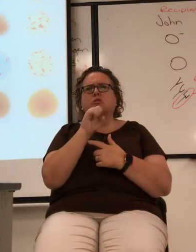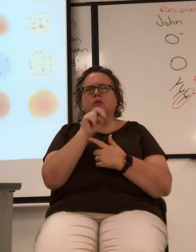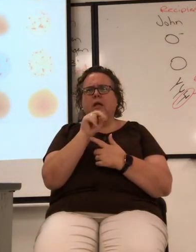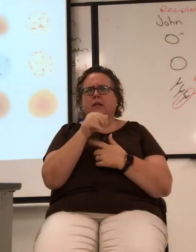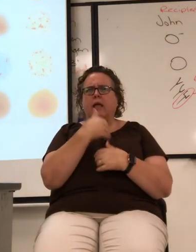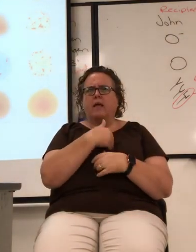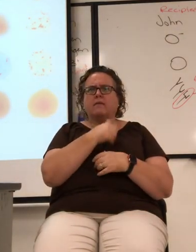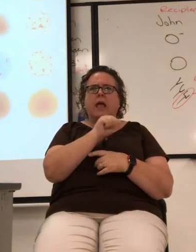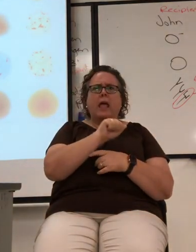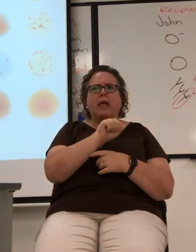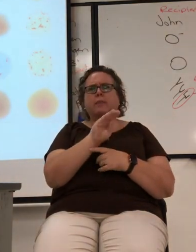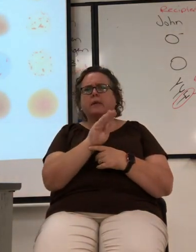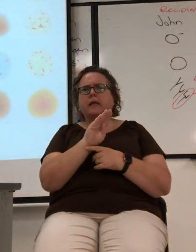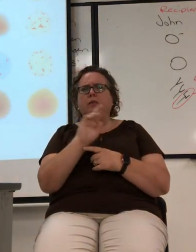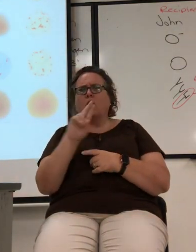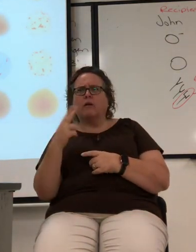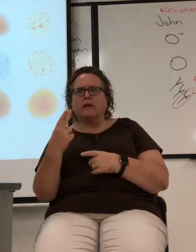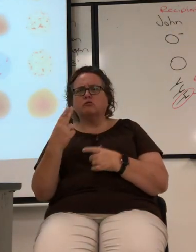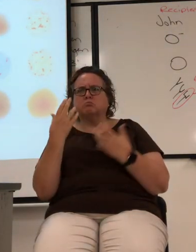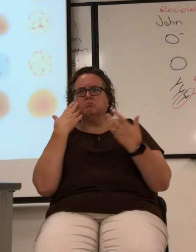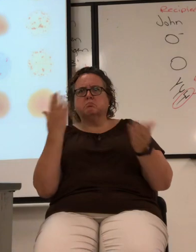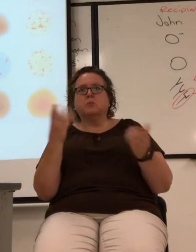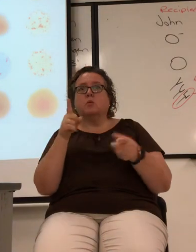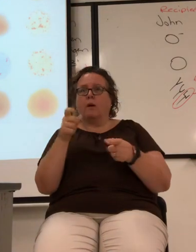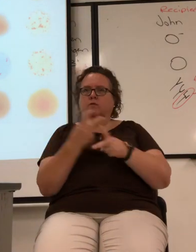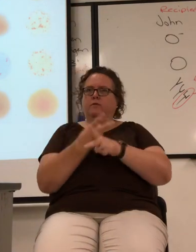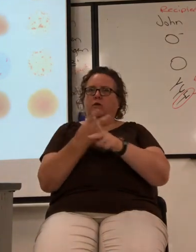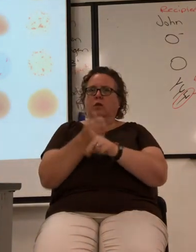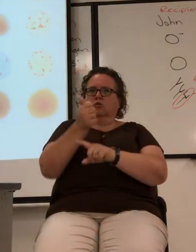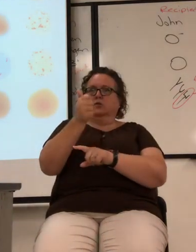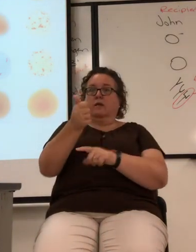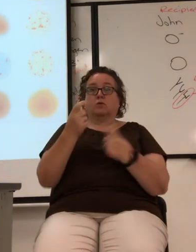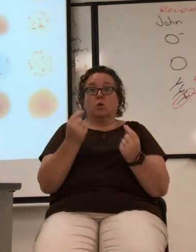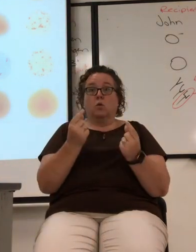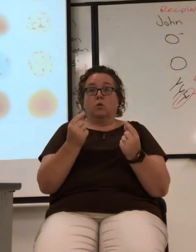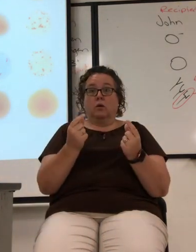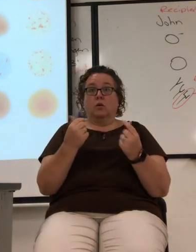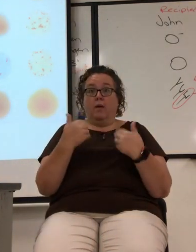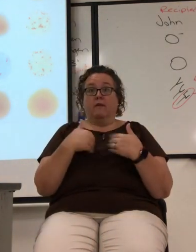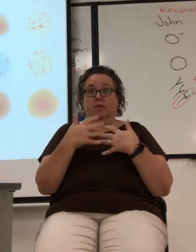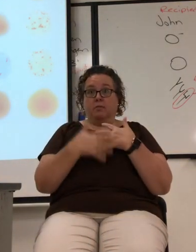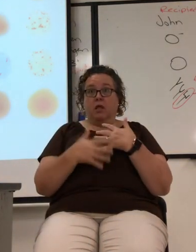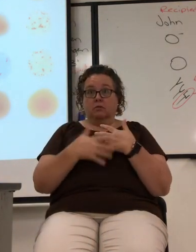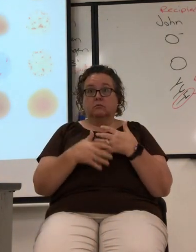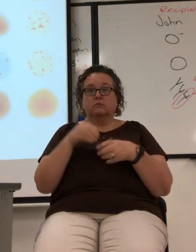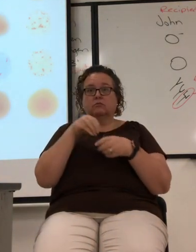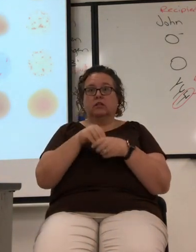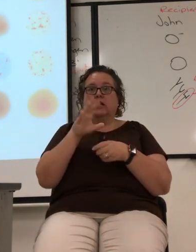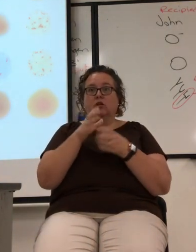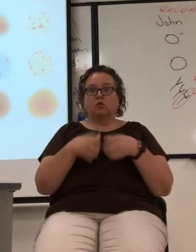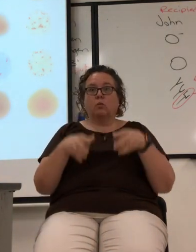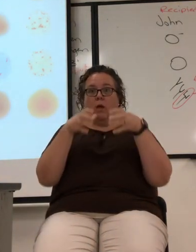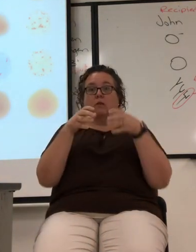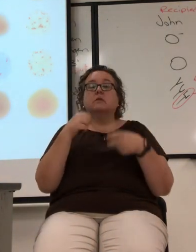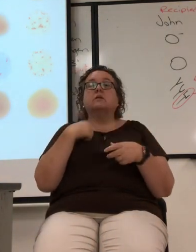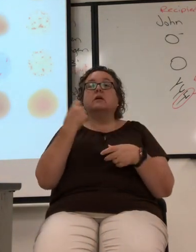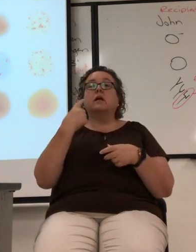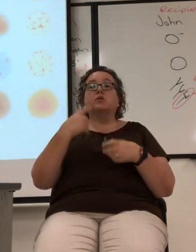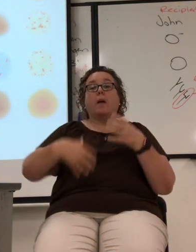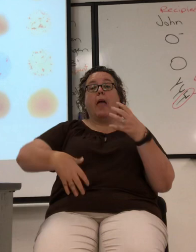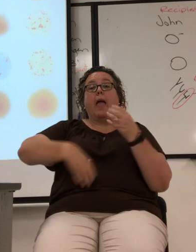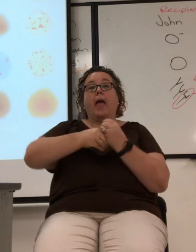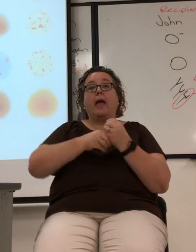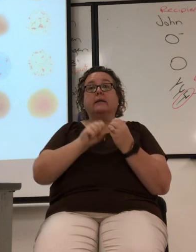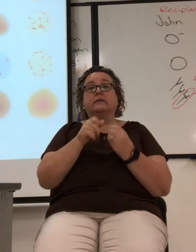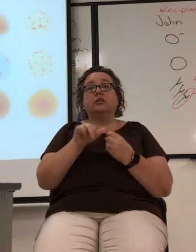the A, the B, the RH, you have to find out. So what you do is, you take the blood, you put it in your wells, and you add serum